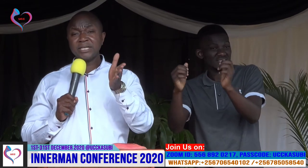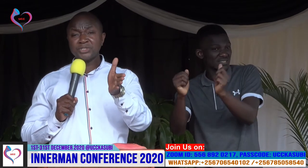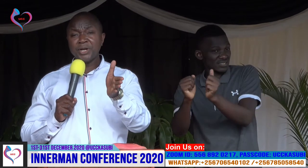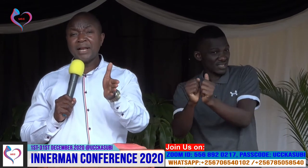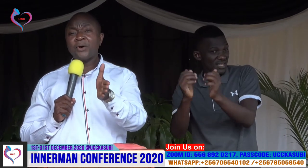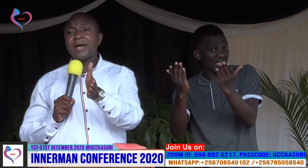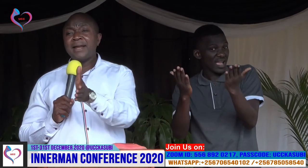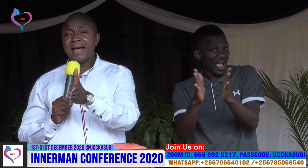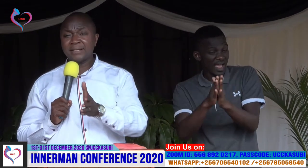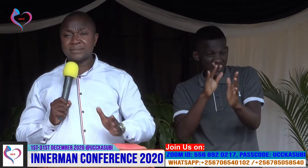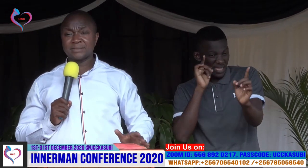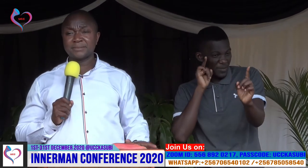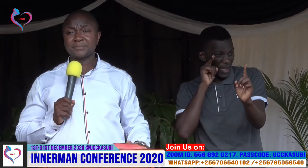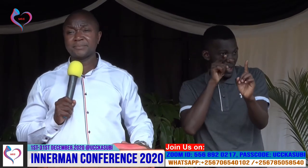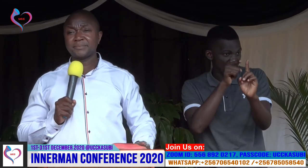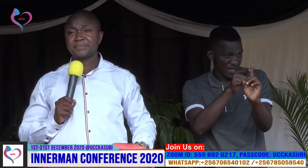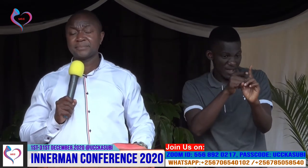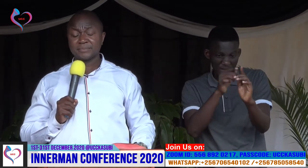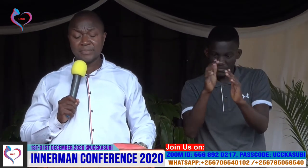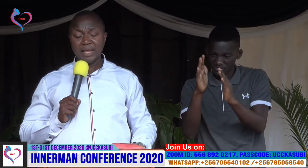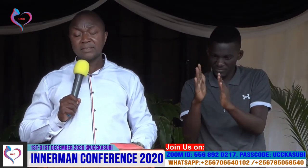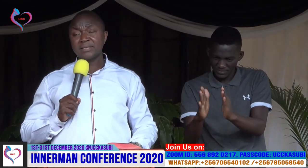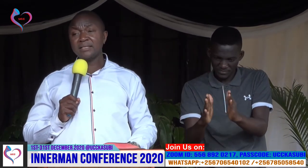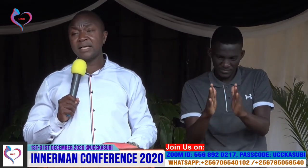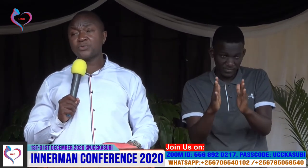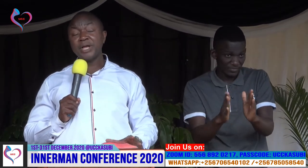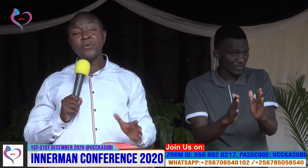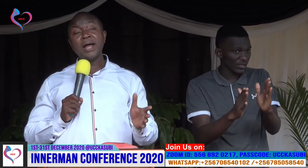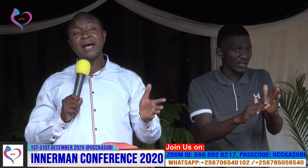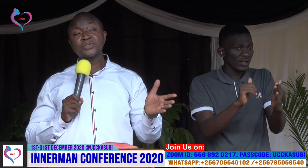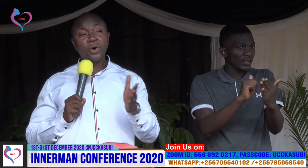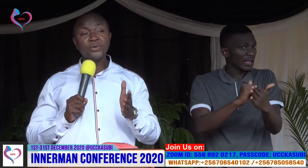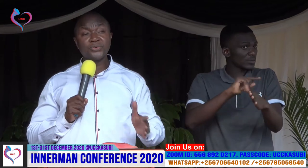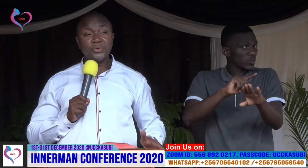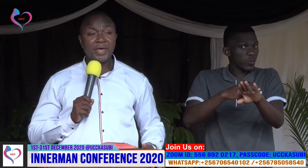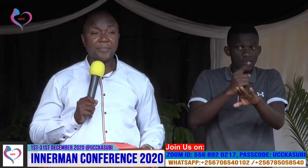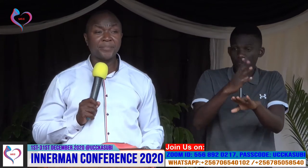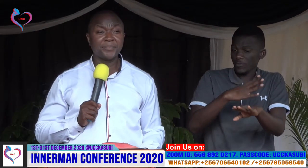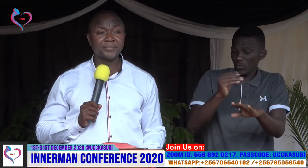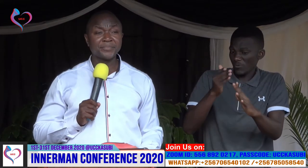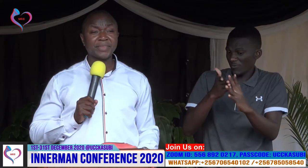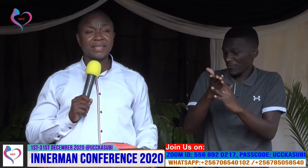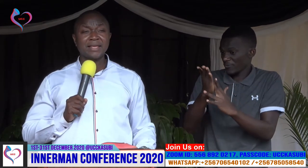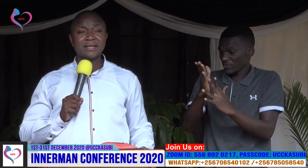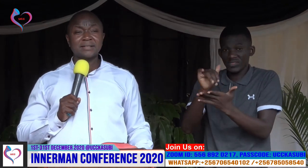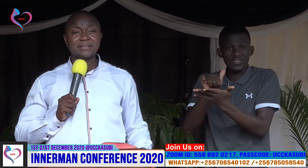are intentionally organized such that when one has gone through them,